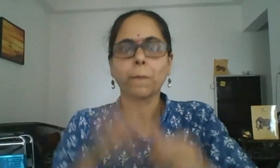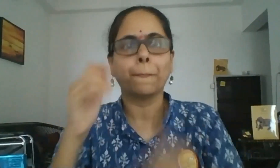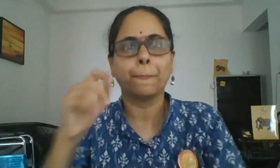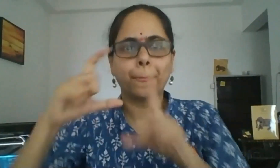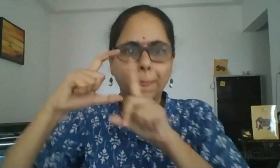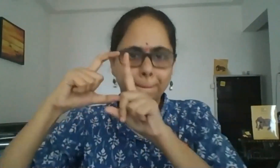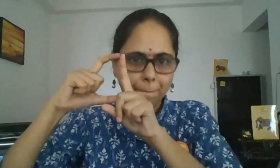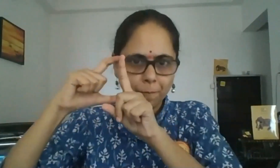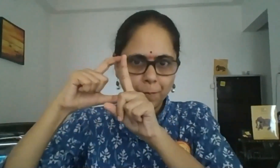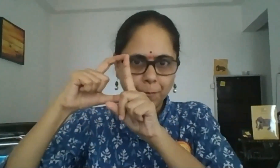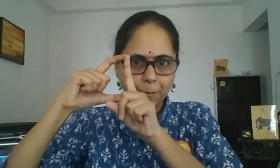Mhm.